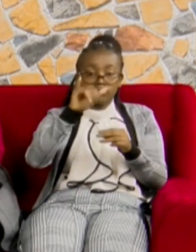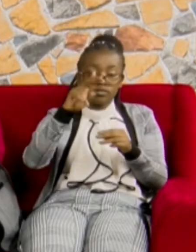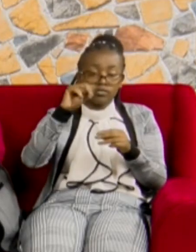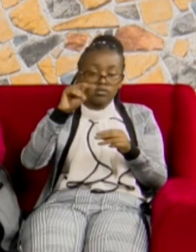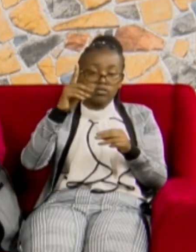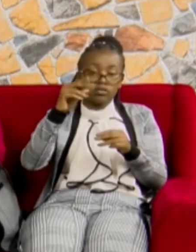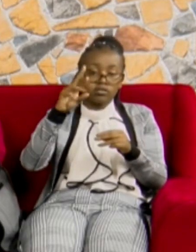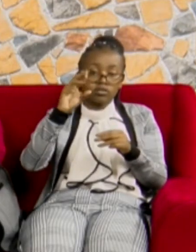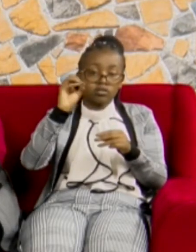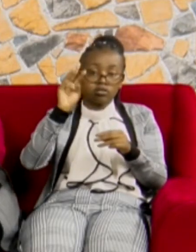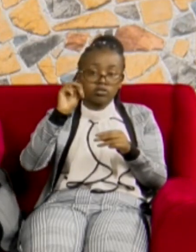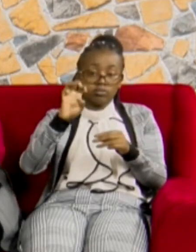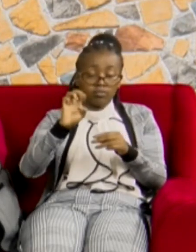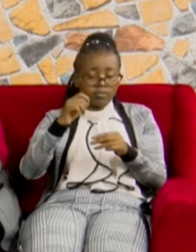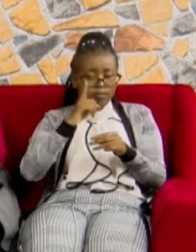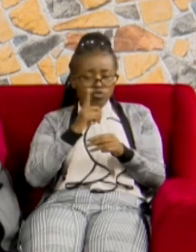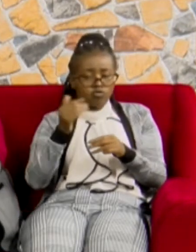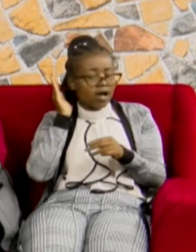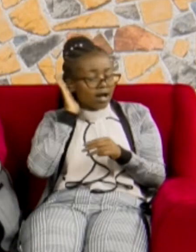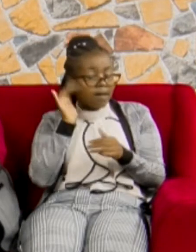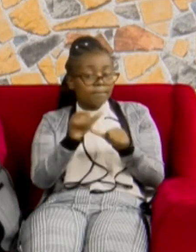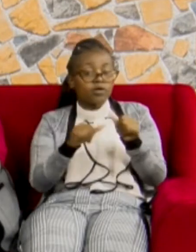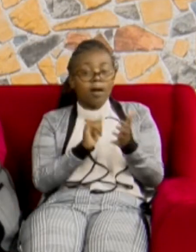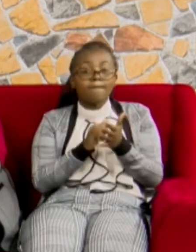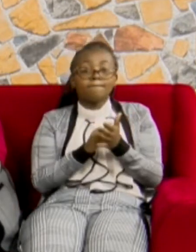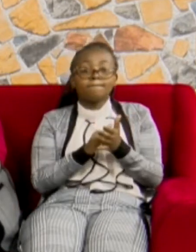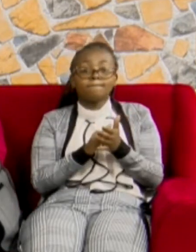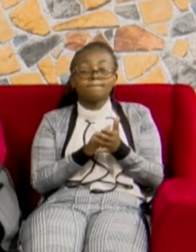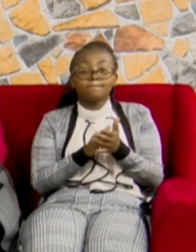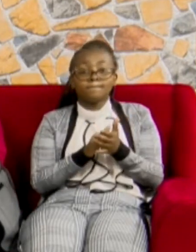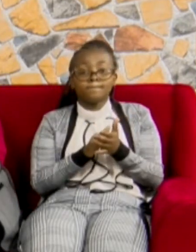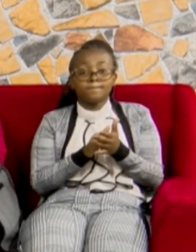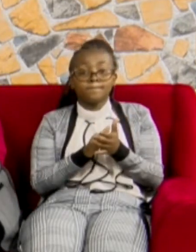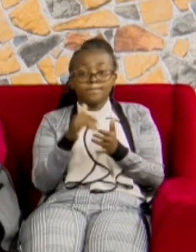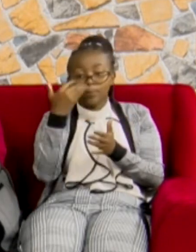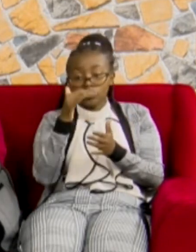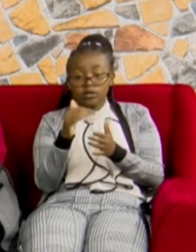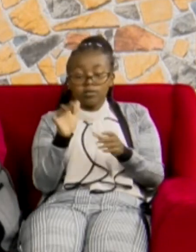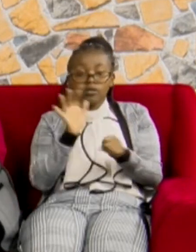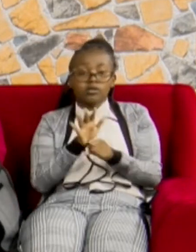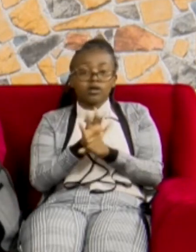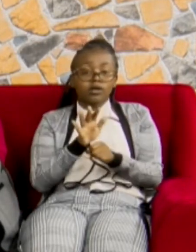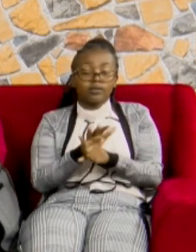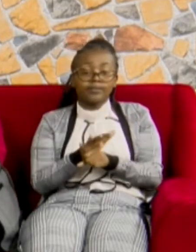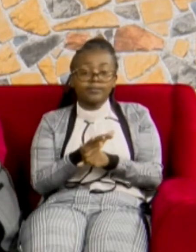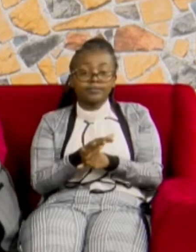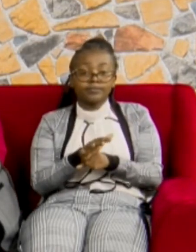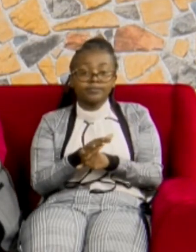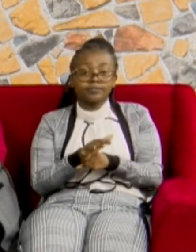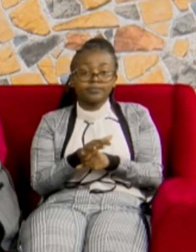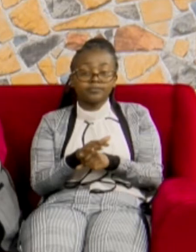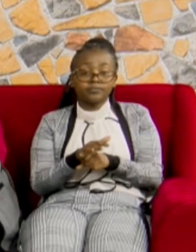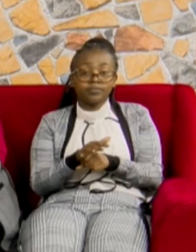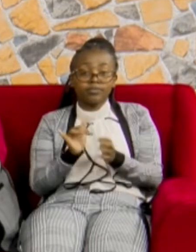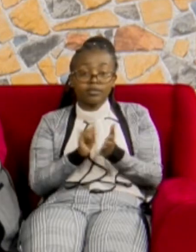syndrome. Rett syndrome. I'm sure you. Yeah, I've heard about it. I'm just like, okay, autism comes with a lot. Yes, and so